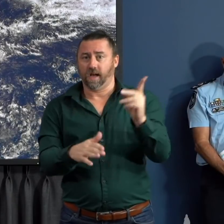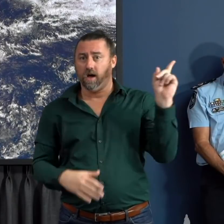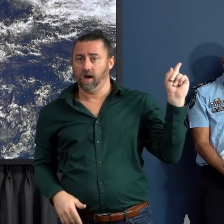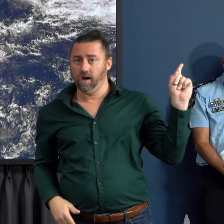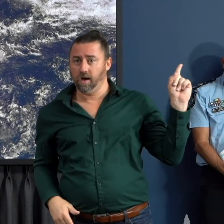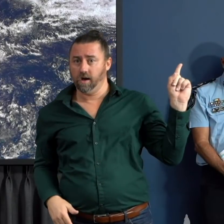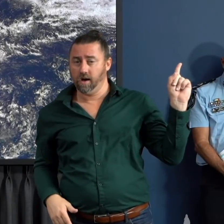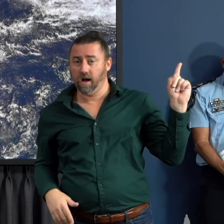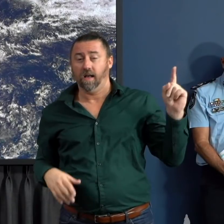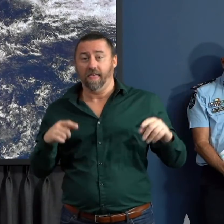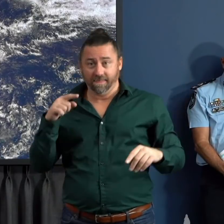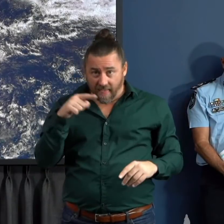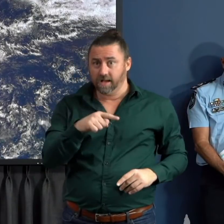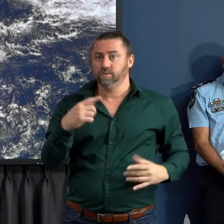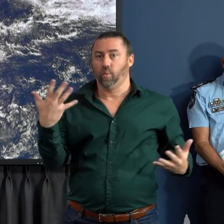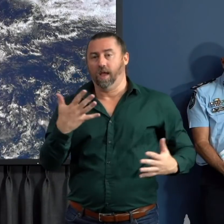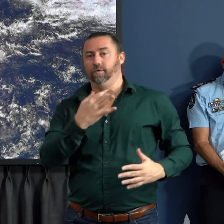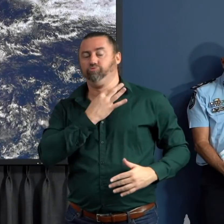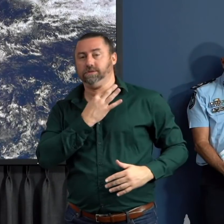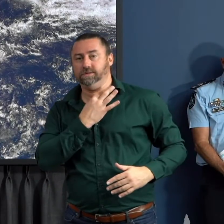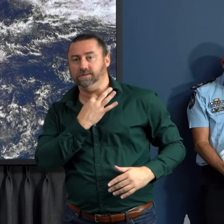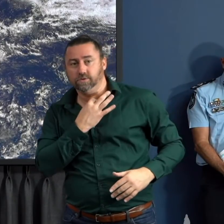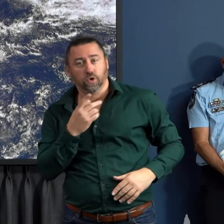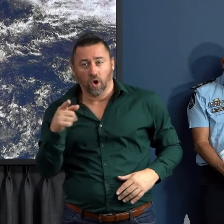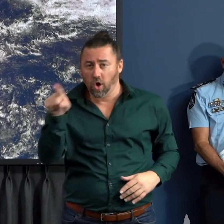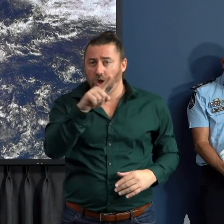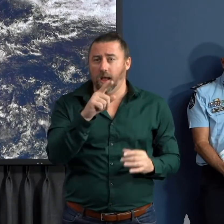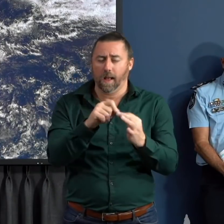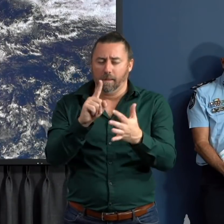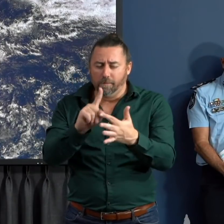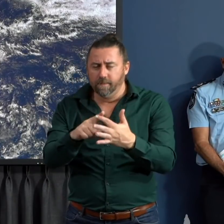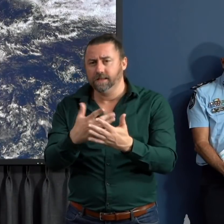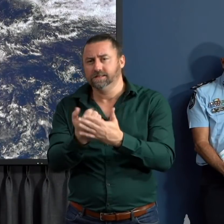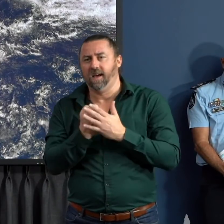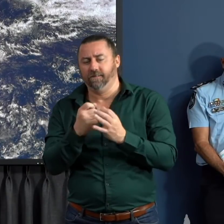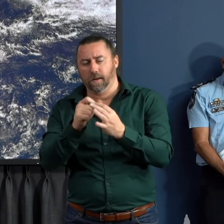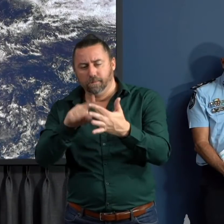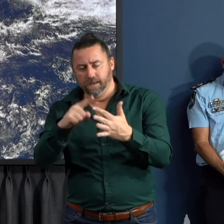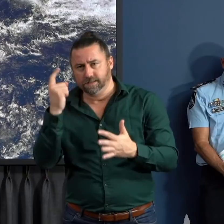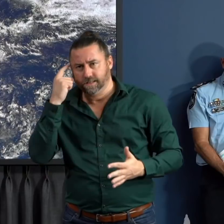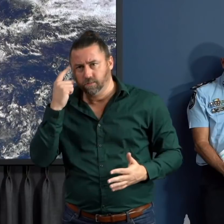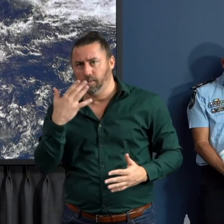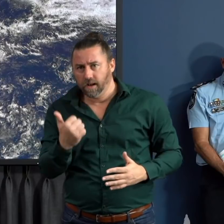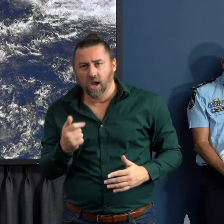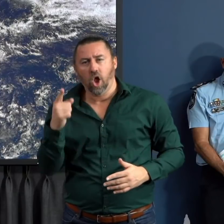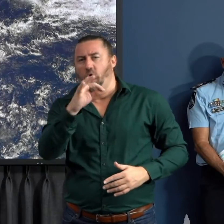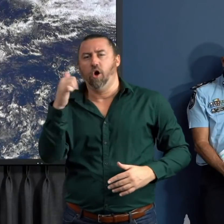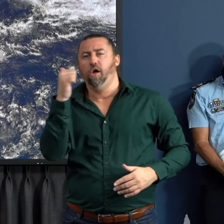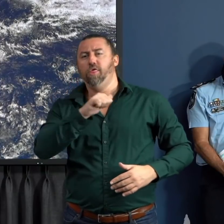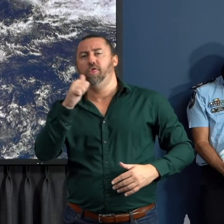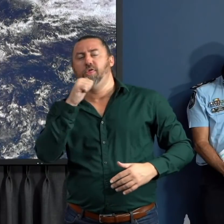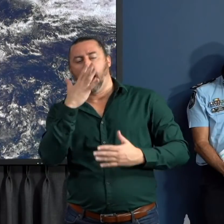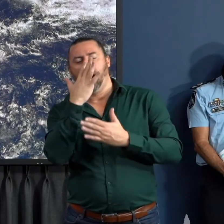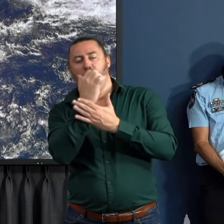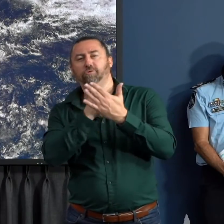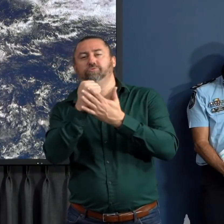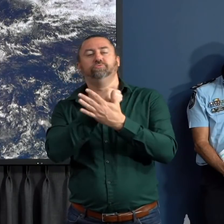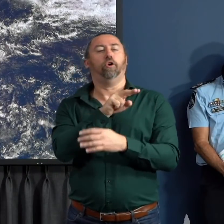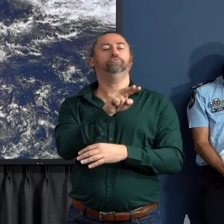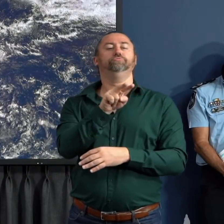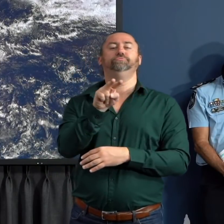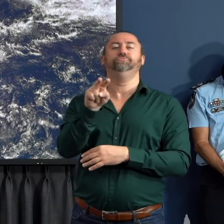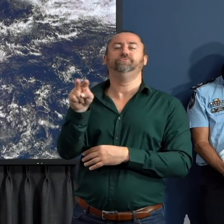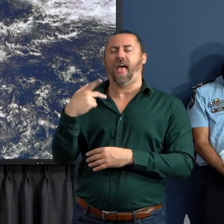but it is swelling, and we want people to be safe. So please, no sightseeing. Please stay at